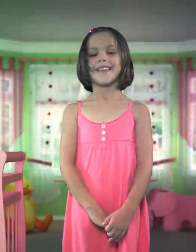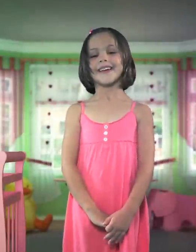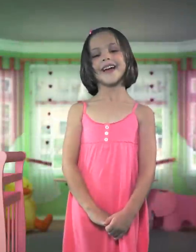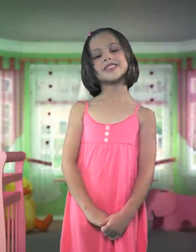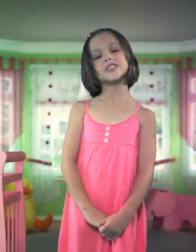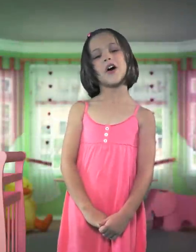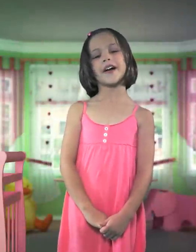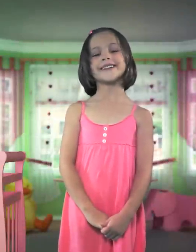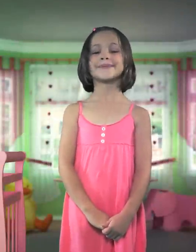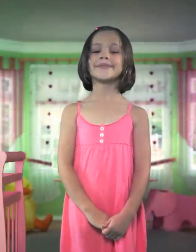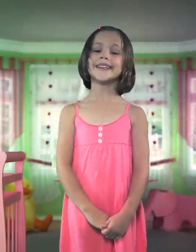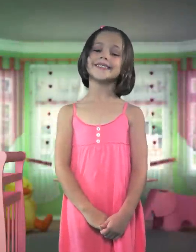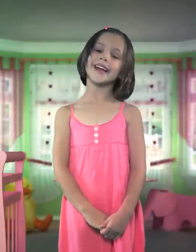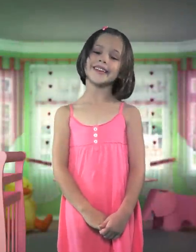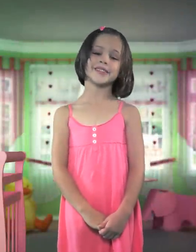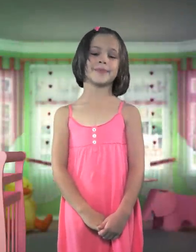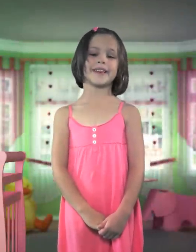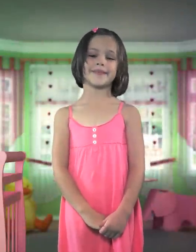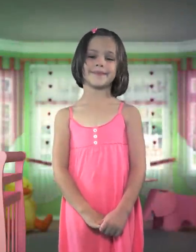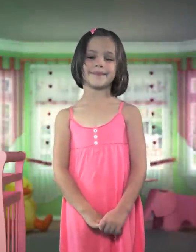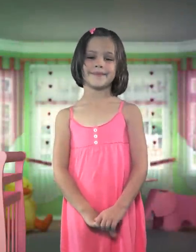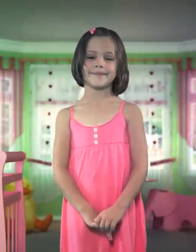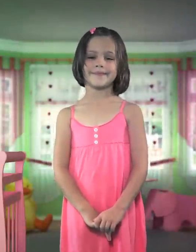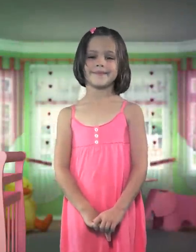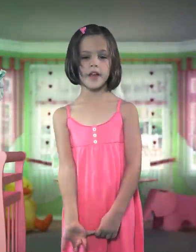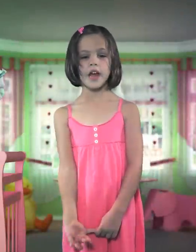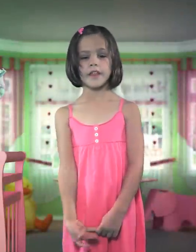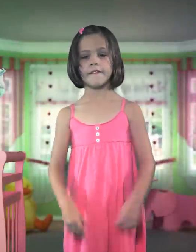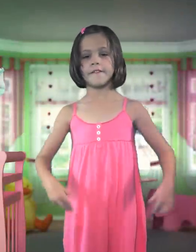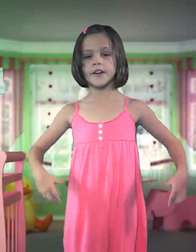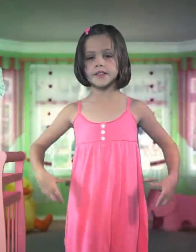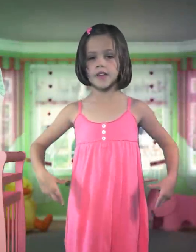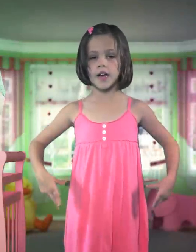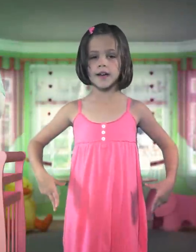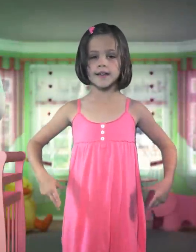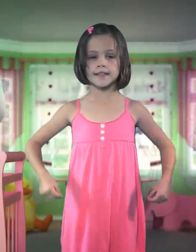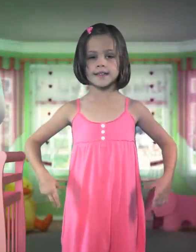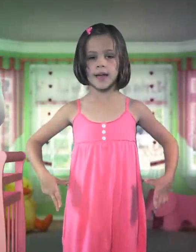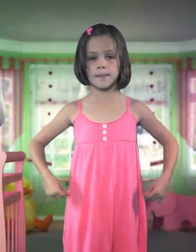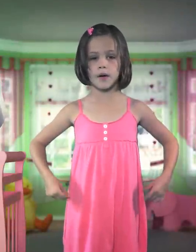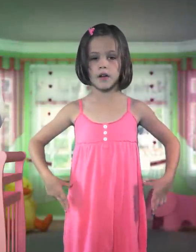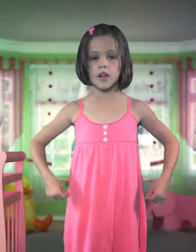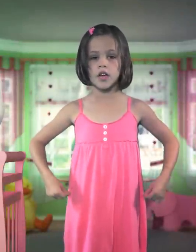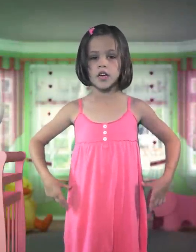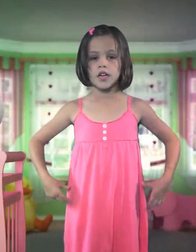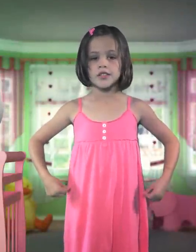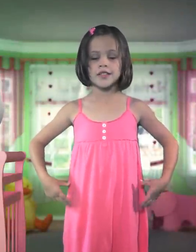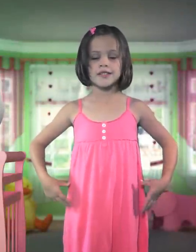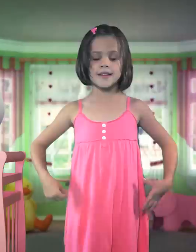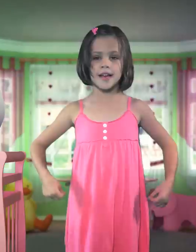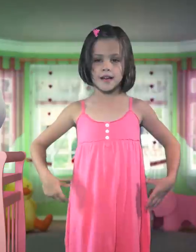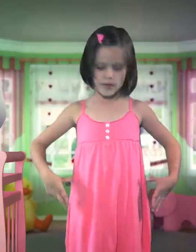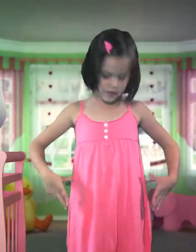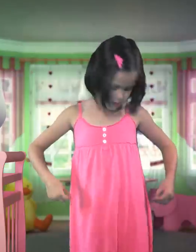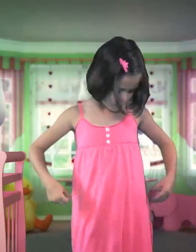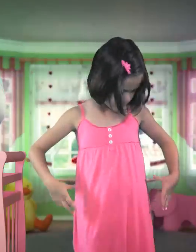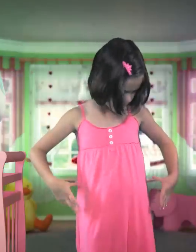The next song is Please Change Me. The first song is Diaper. Just like you're closing the